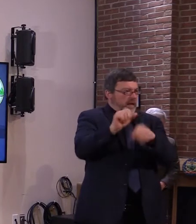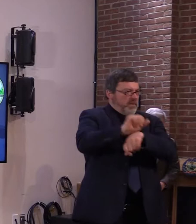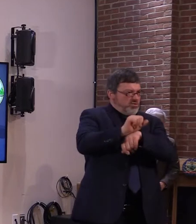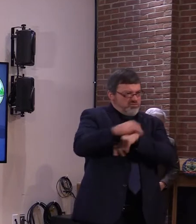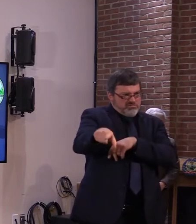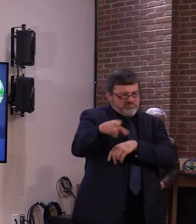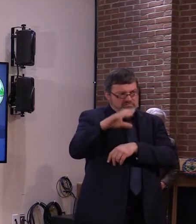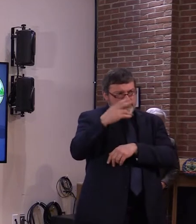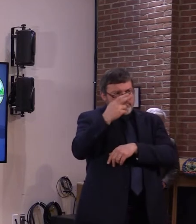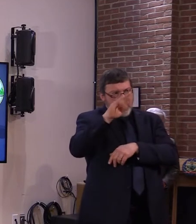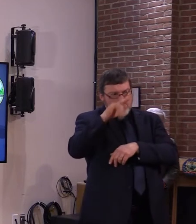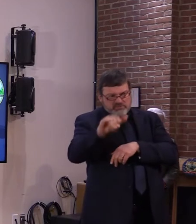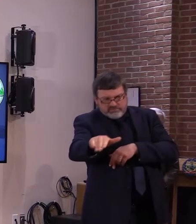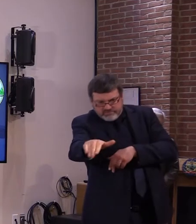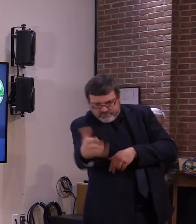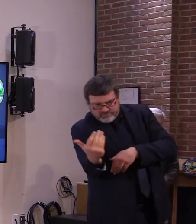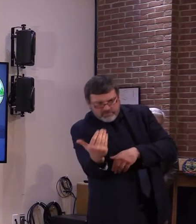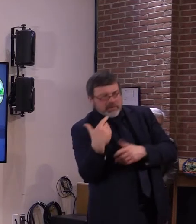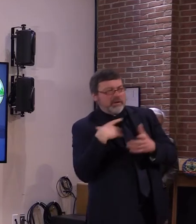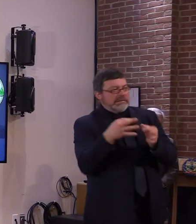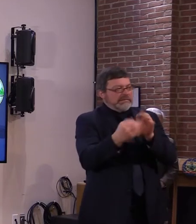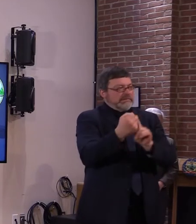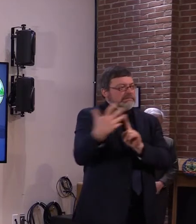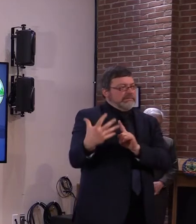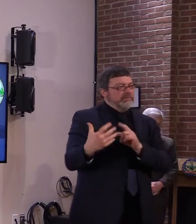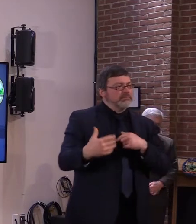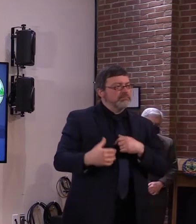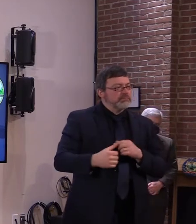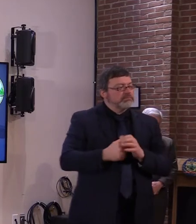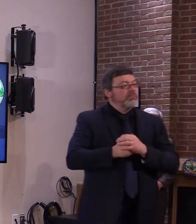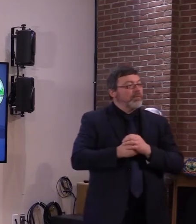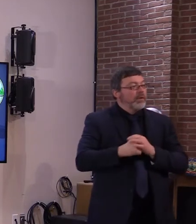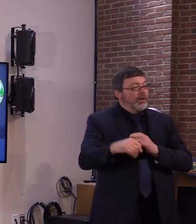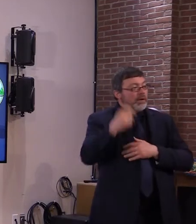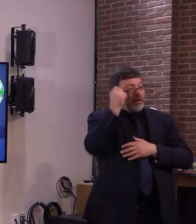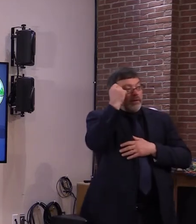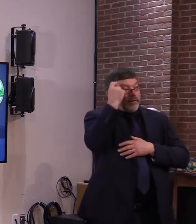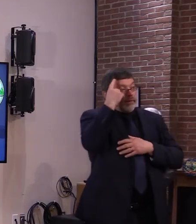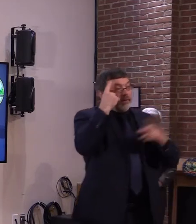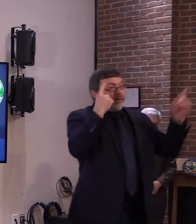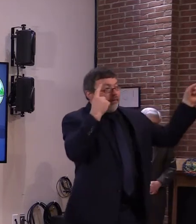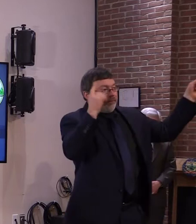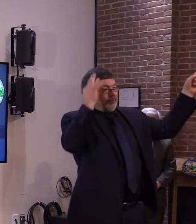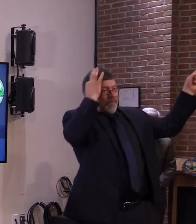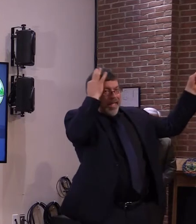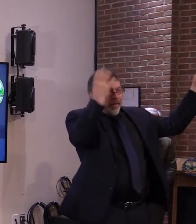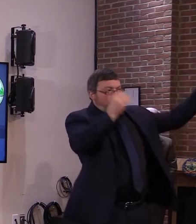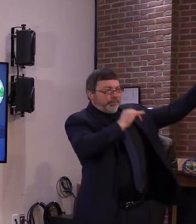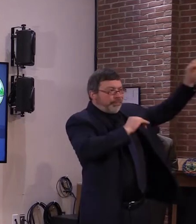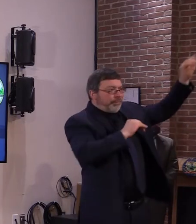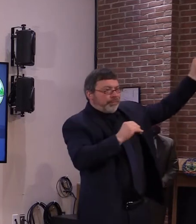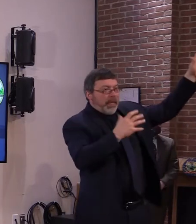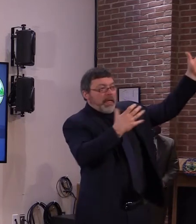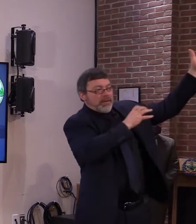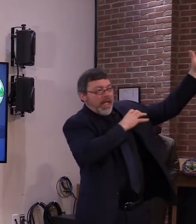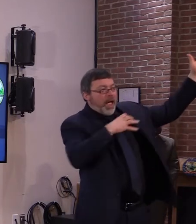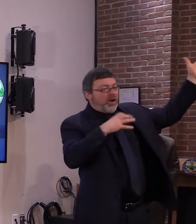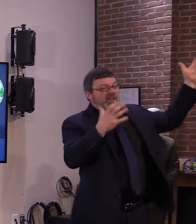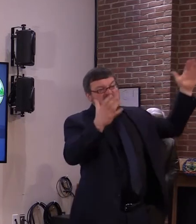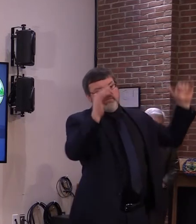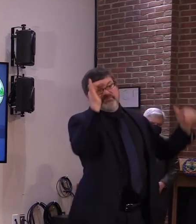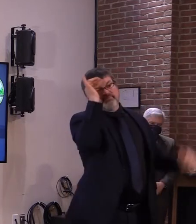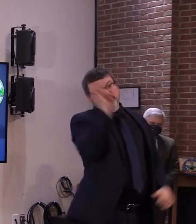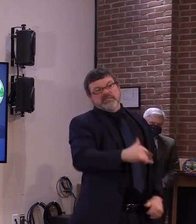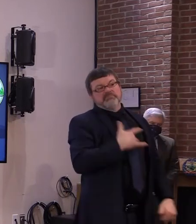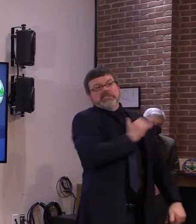i um that what we're seeing on the federal level i'm i'm thankful the bill got signed i'm thankful